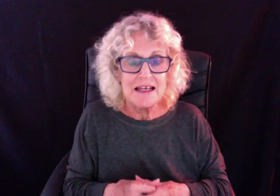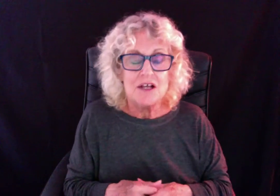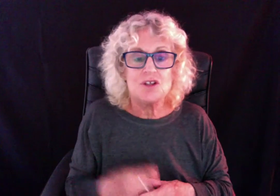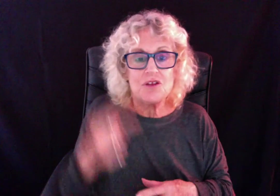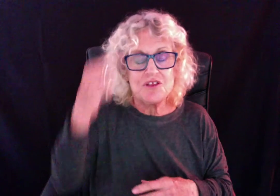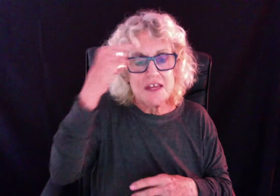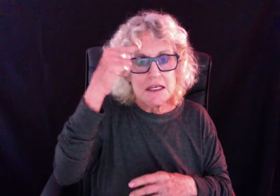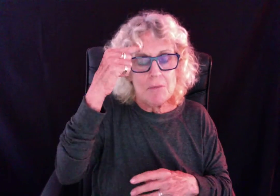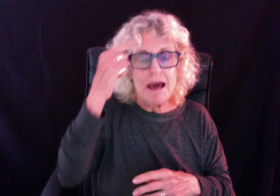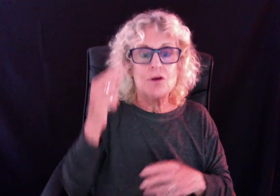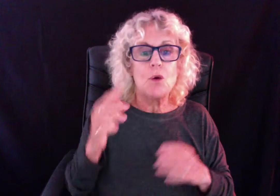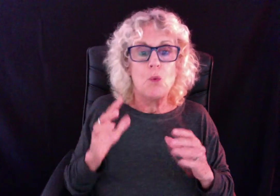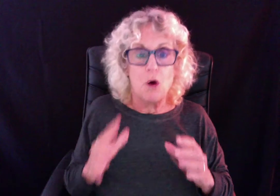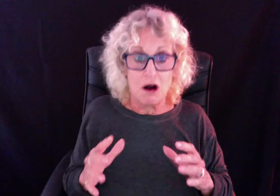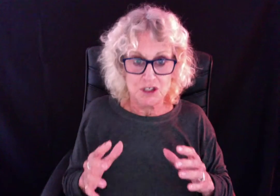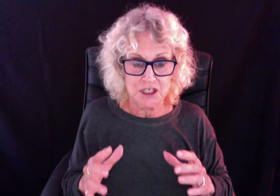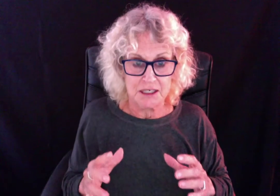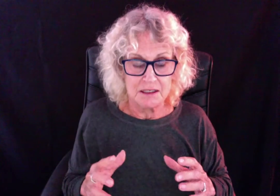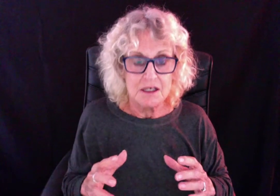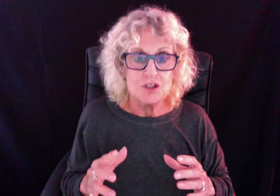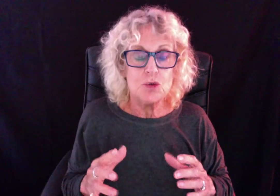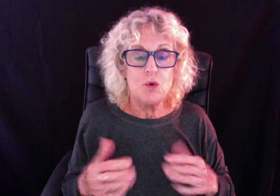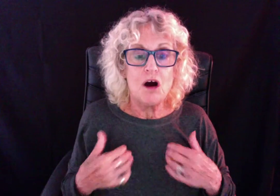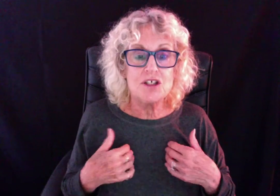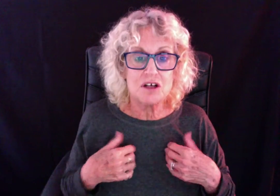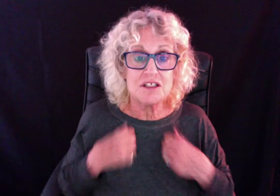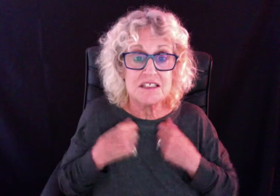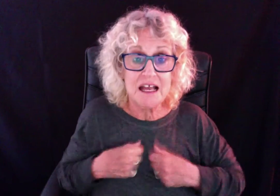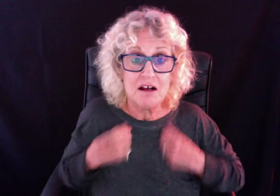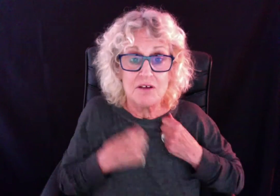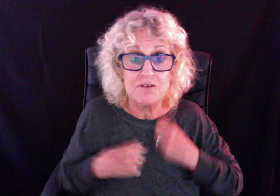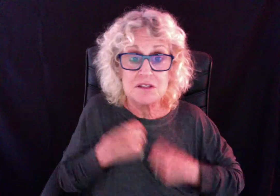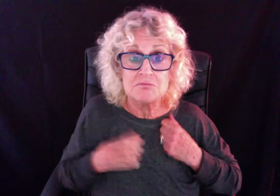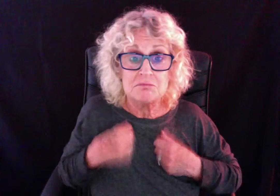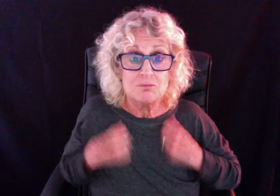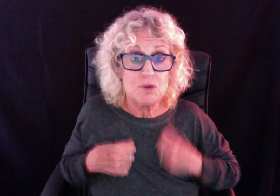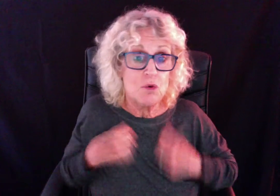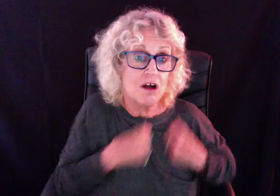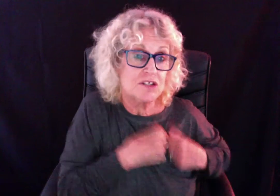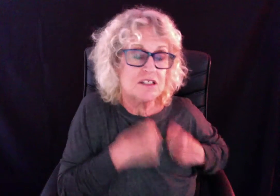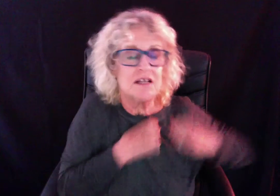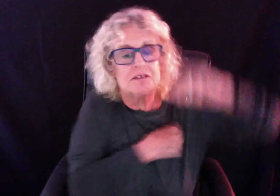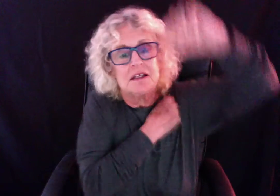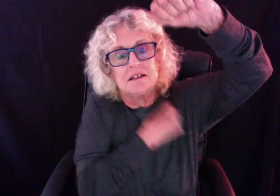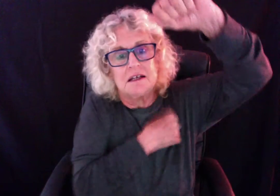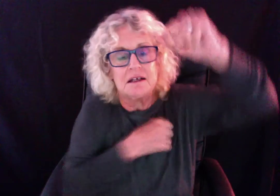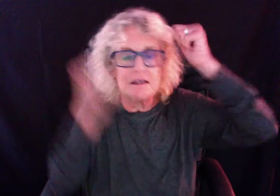So think about washing. To wash ourselves, we wash ourselves.